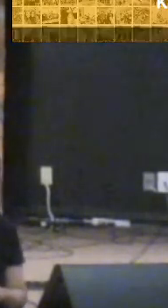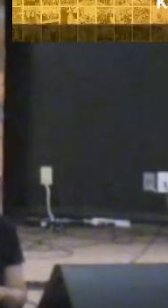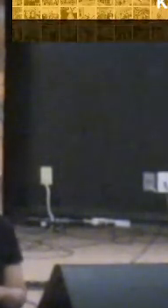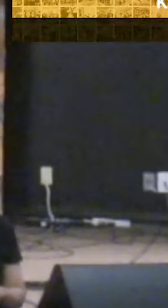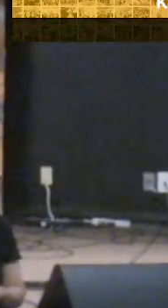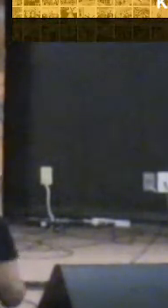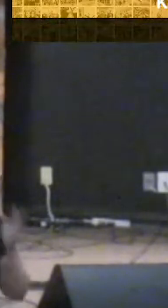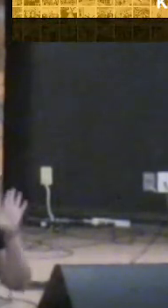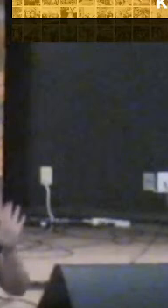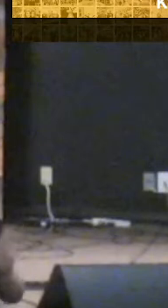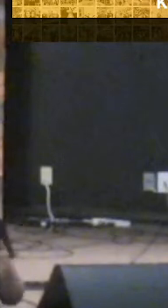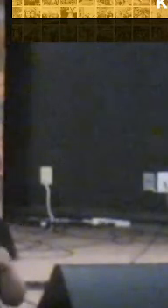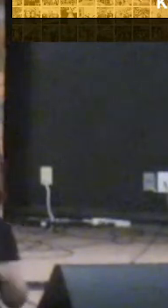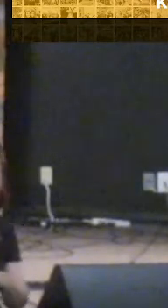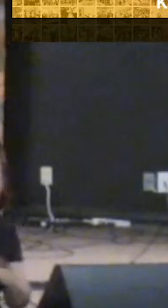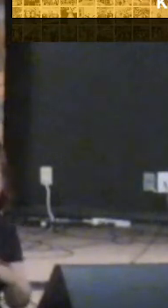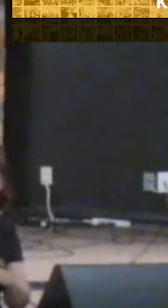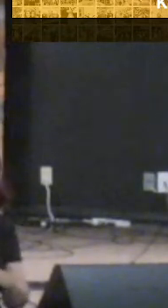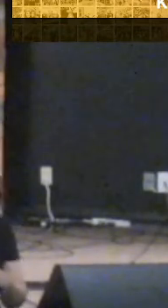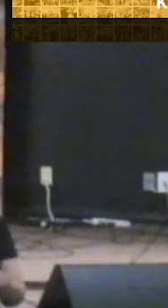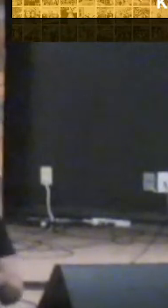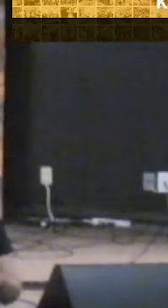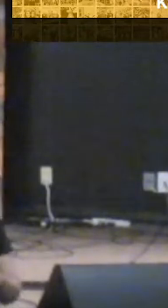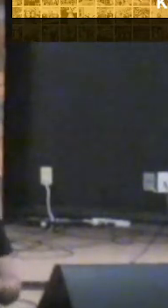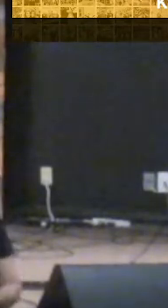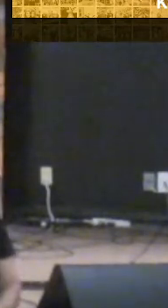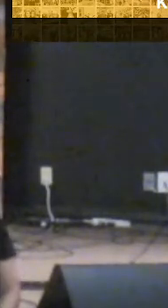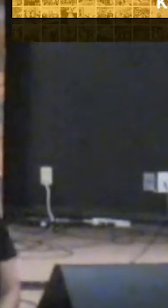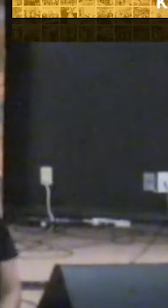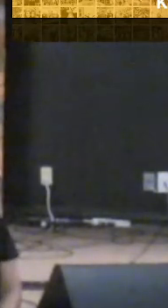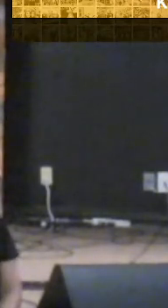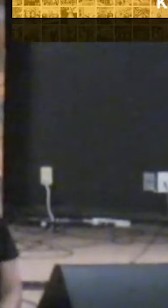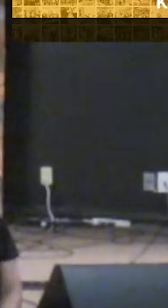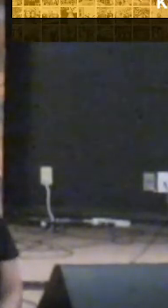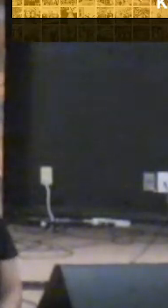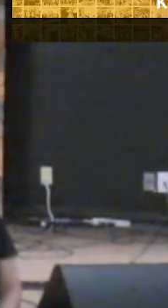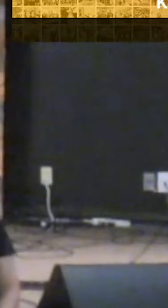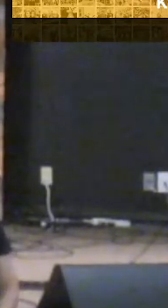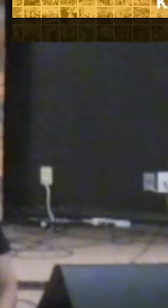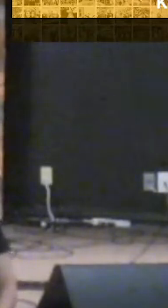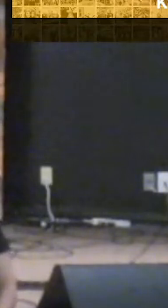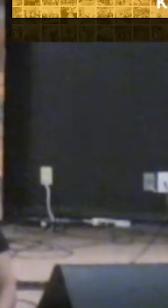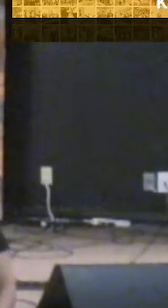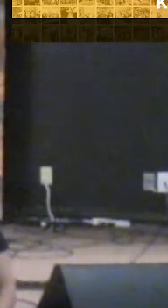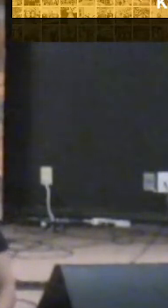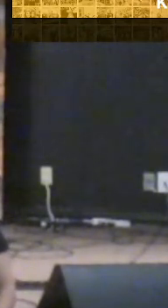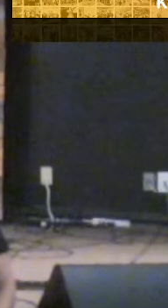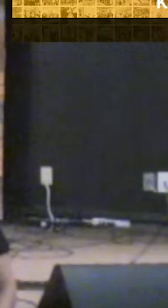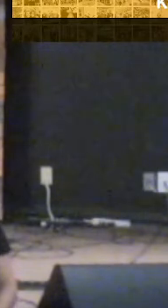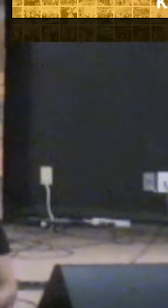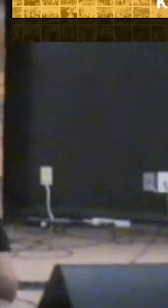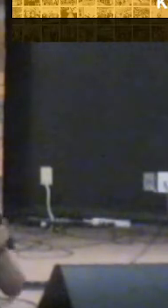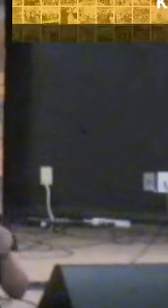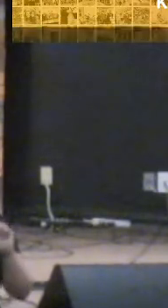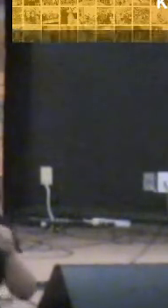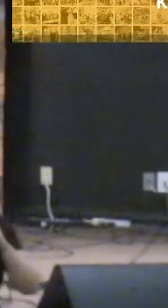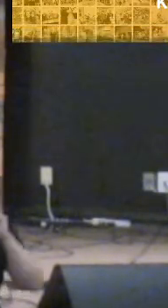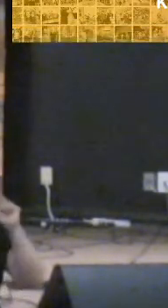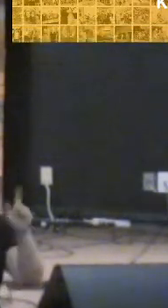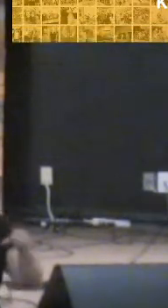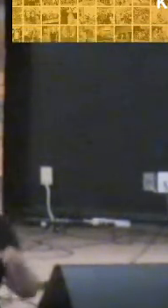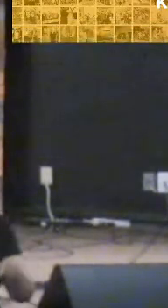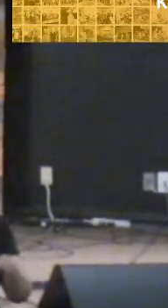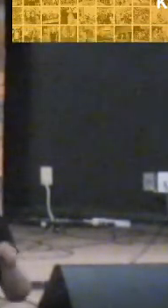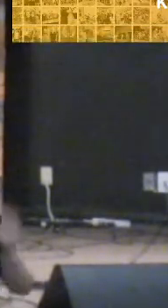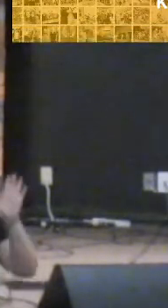uh for uh for September 1st through 3rd and uh I think you're gonna if for everybody that does is able to make it I think you're going to have a